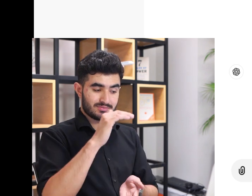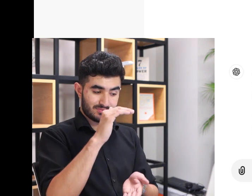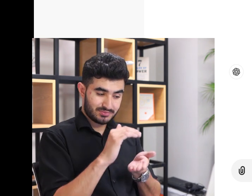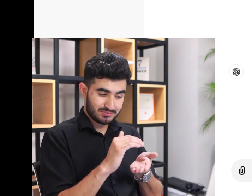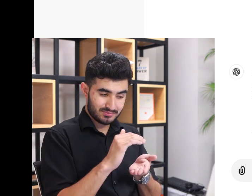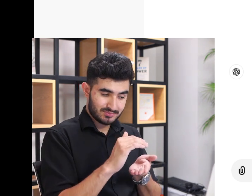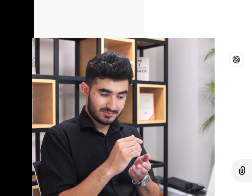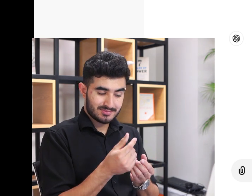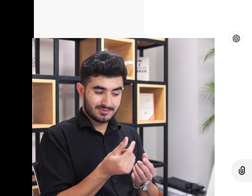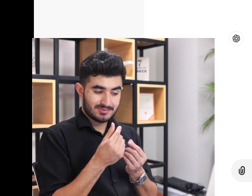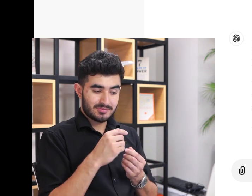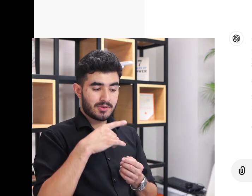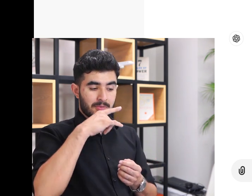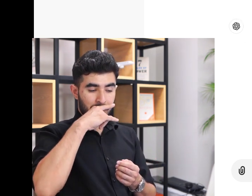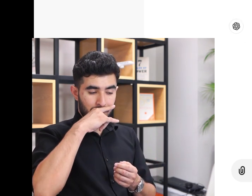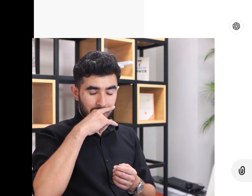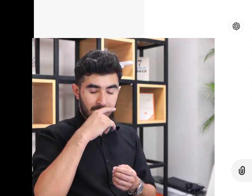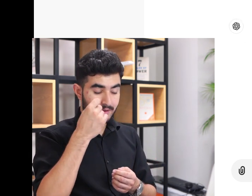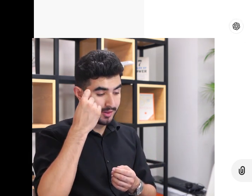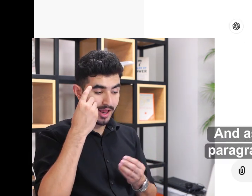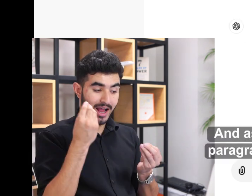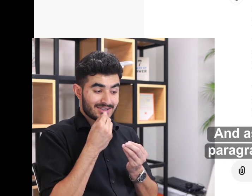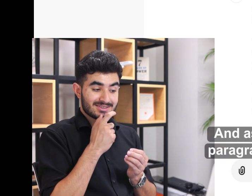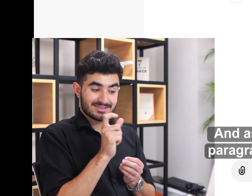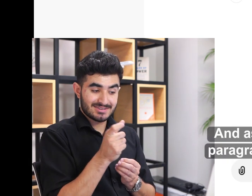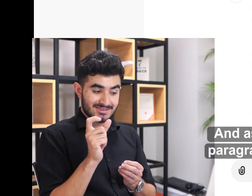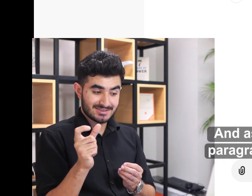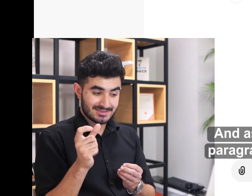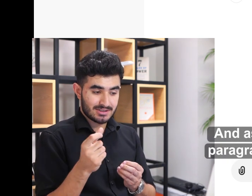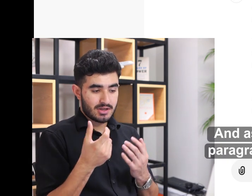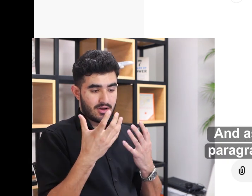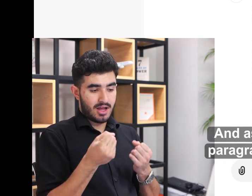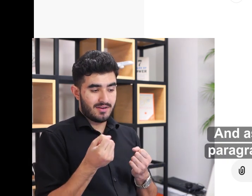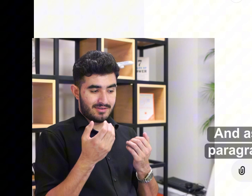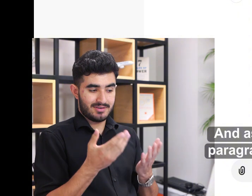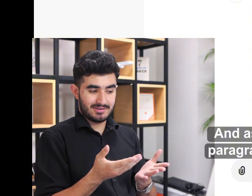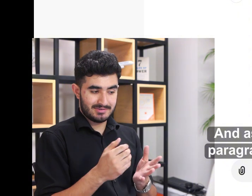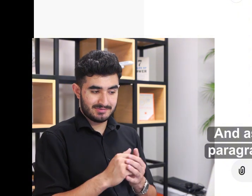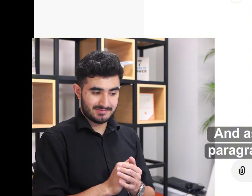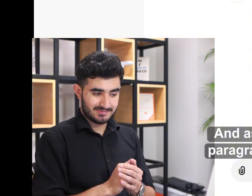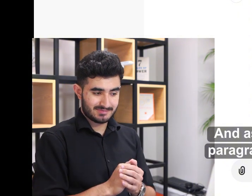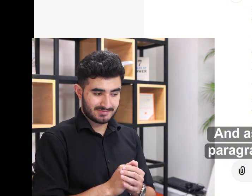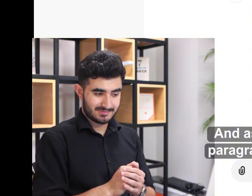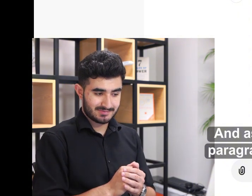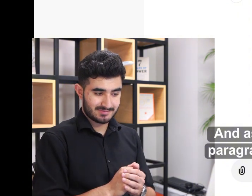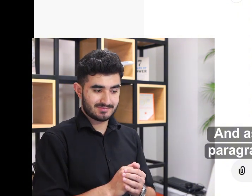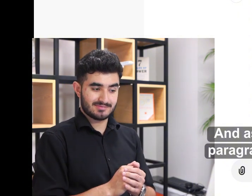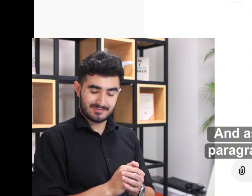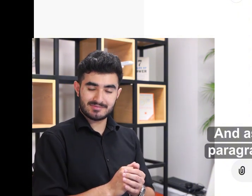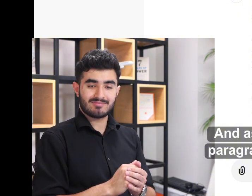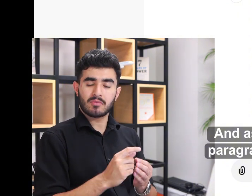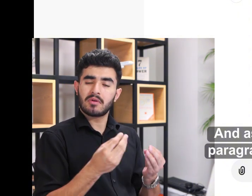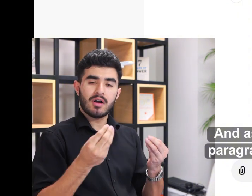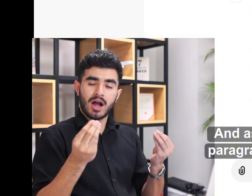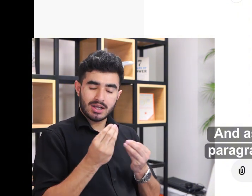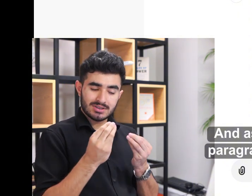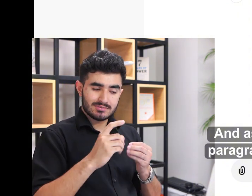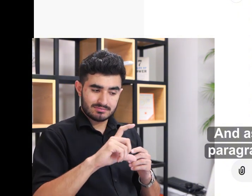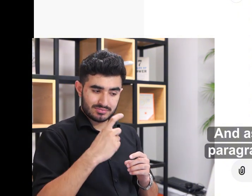I asked the prompt to rewrite in simple English, and as you can see, it gave us a simple paragraph that anyone could understand.